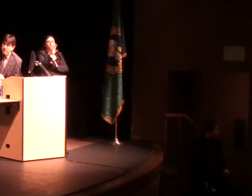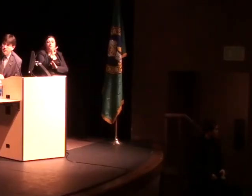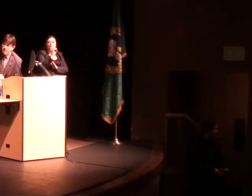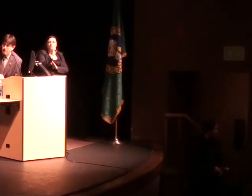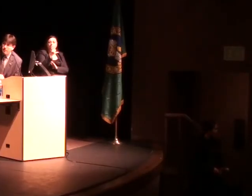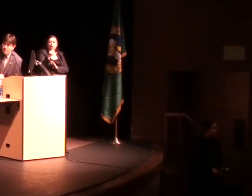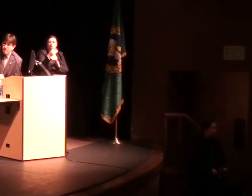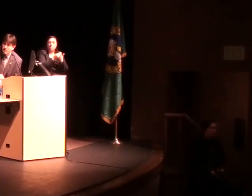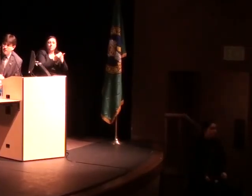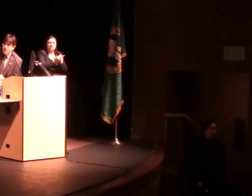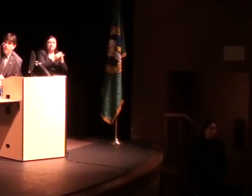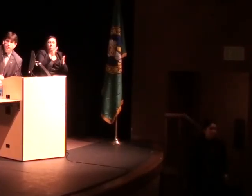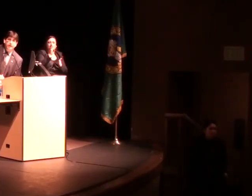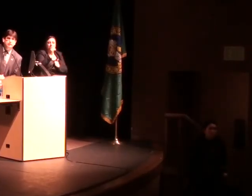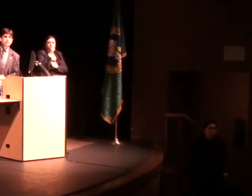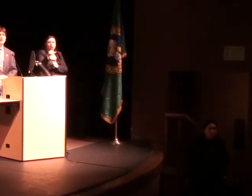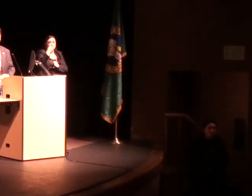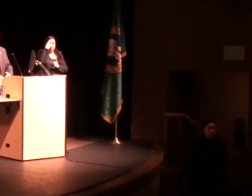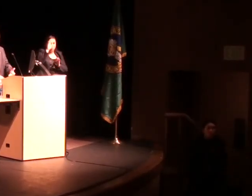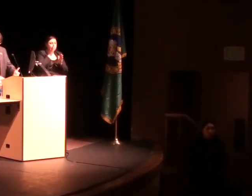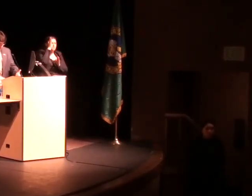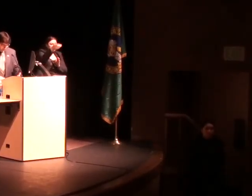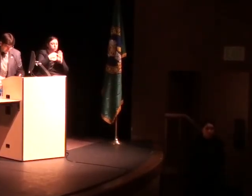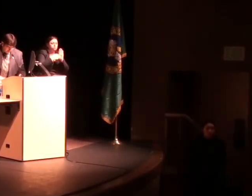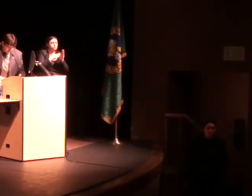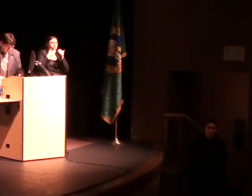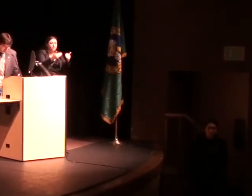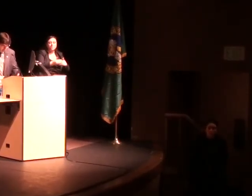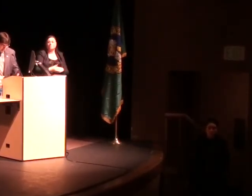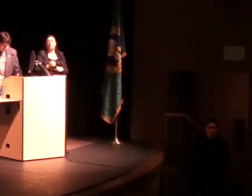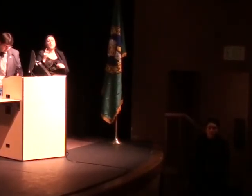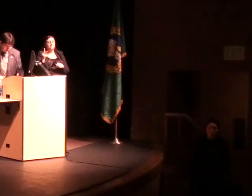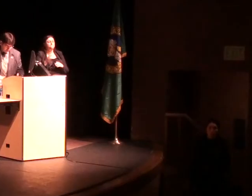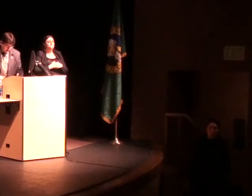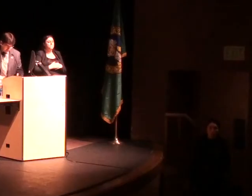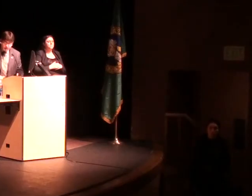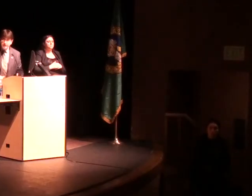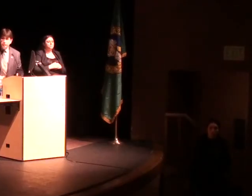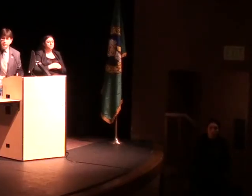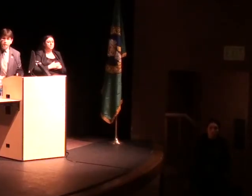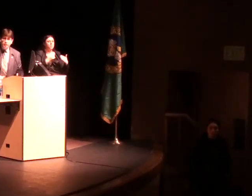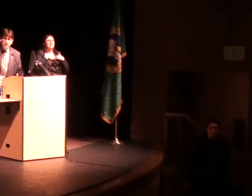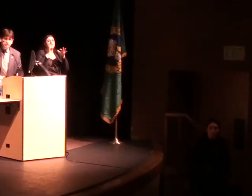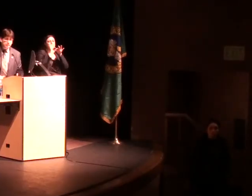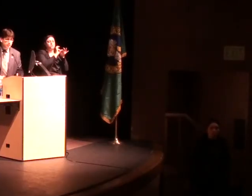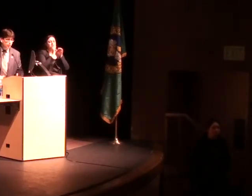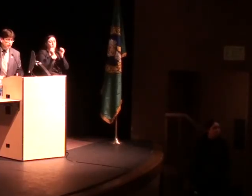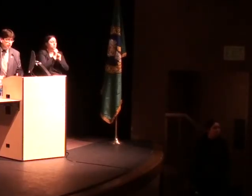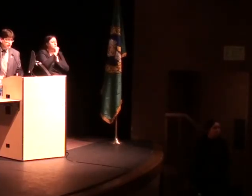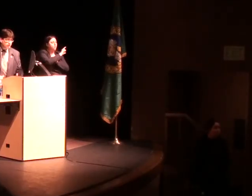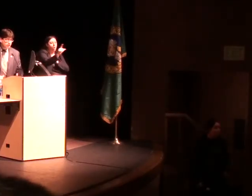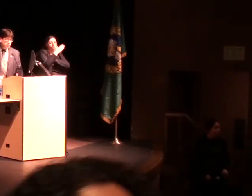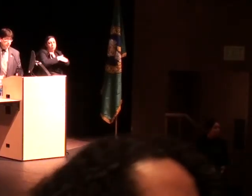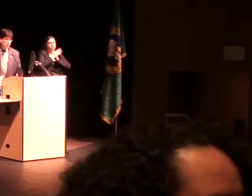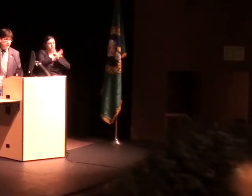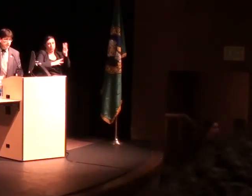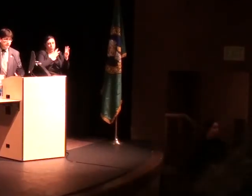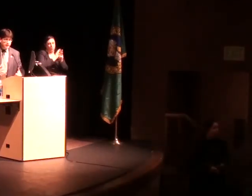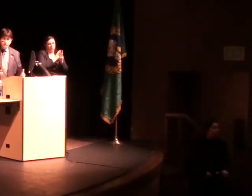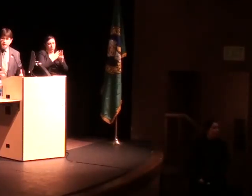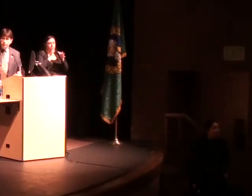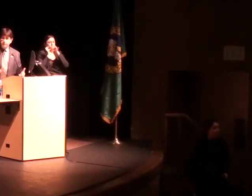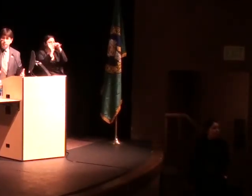model moving forward? Okay. Well, about this, we have a relation with all the countries in the world. So we